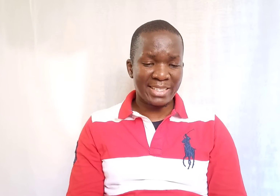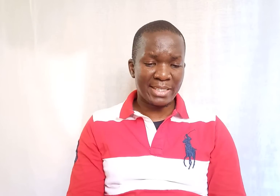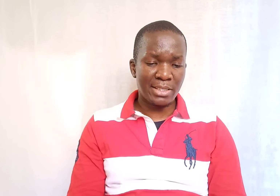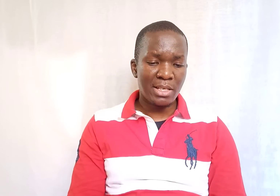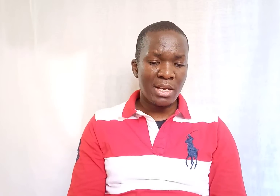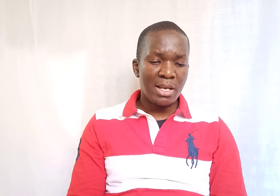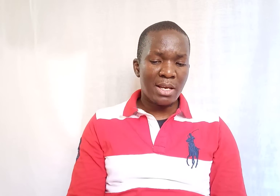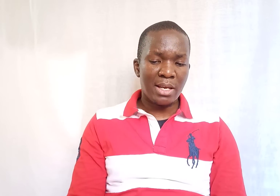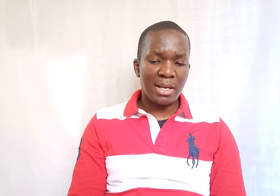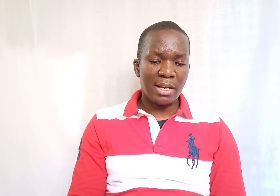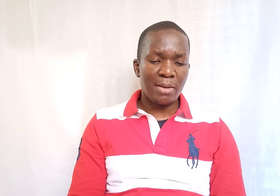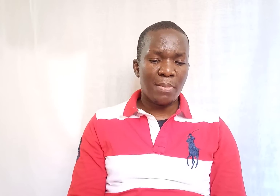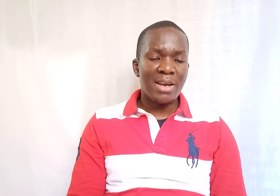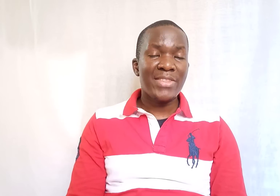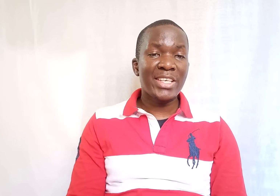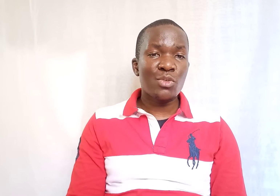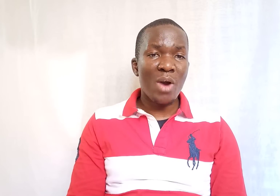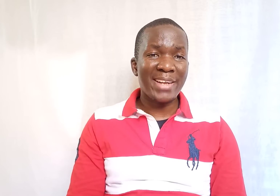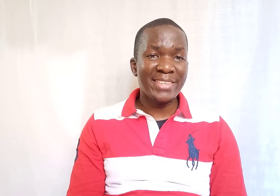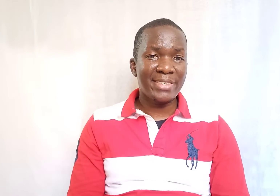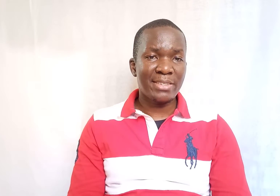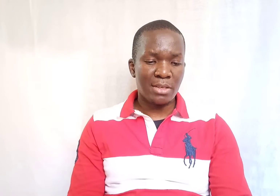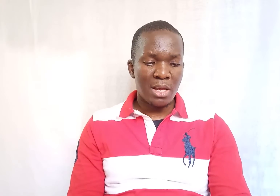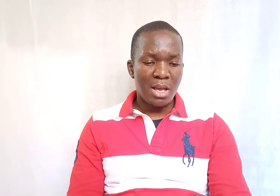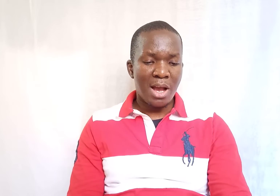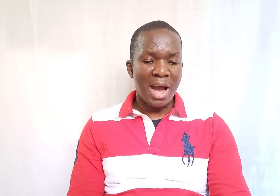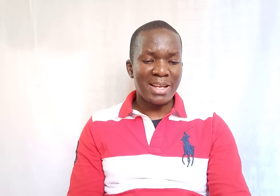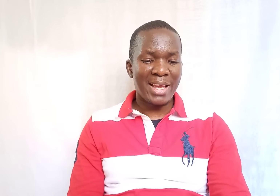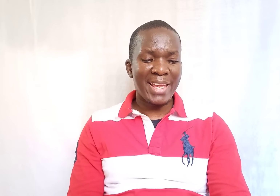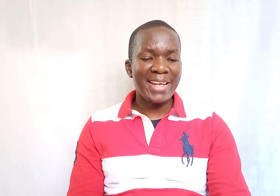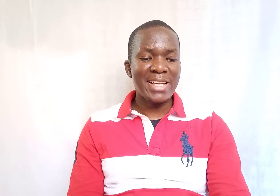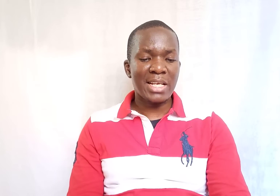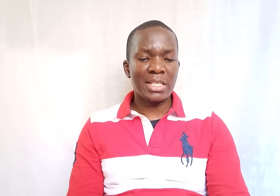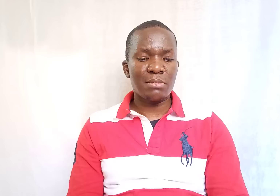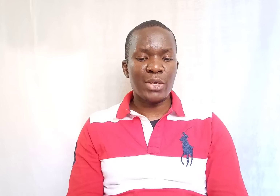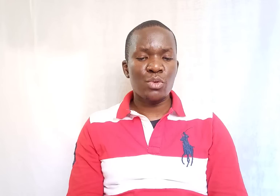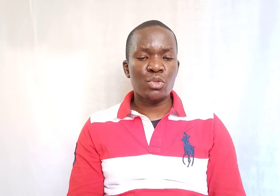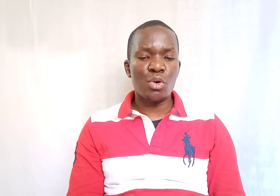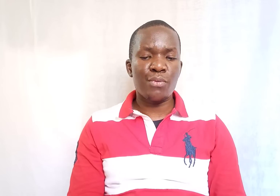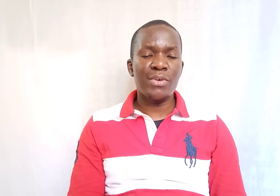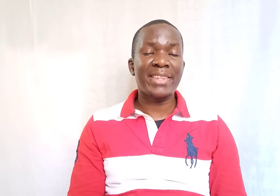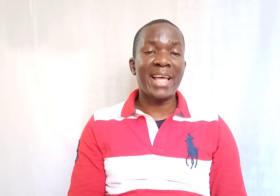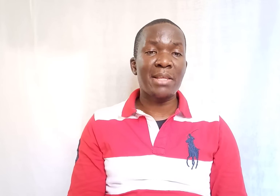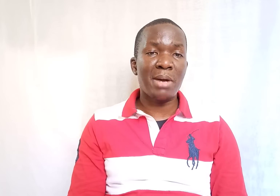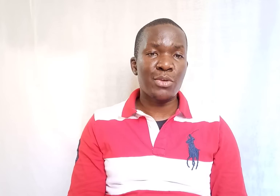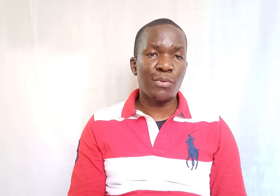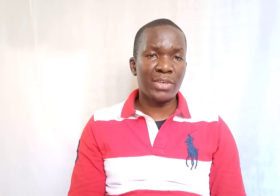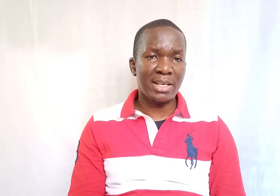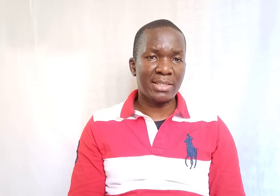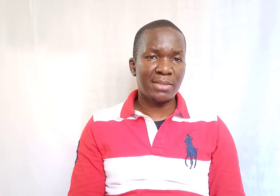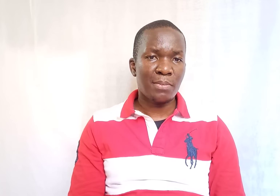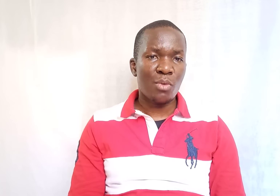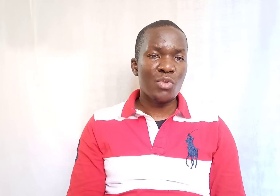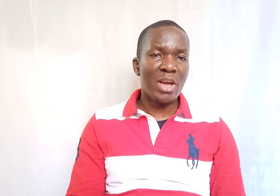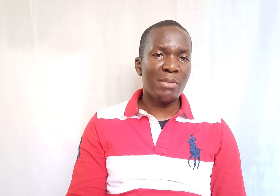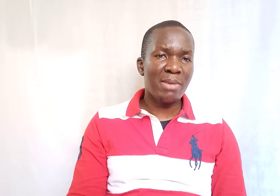sentences, these words are indicated by use of non-manual features. What do I mean by